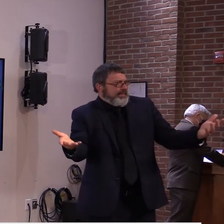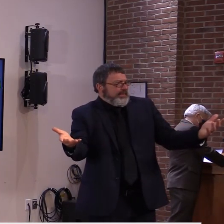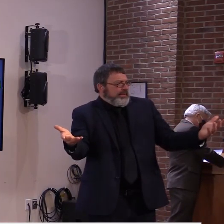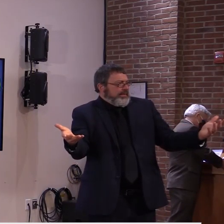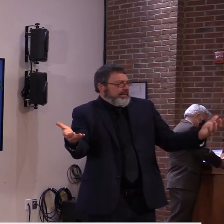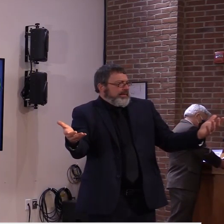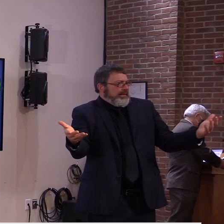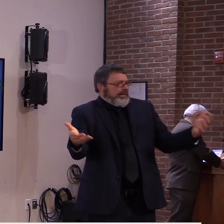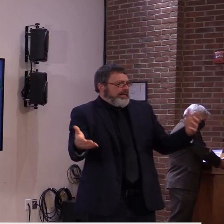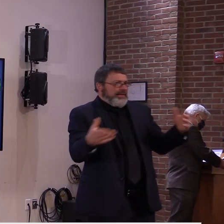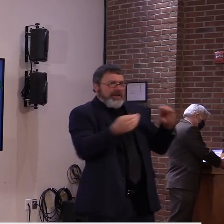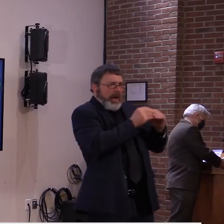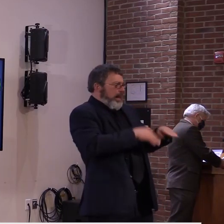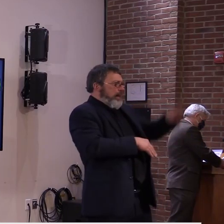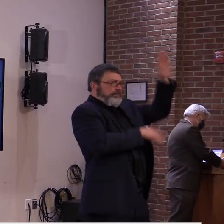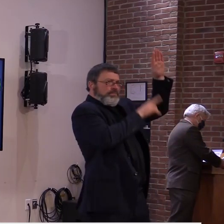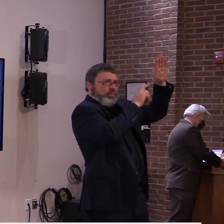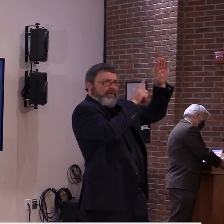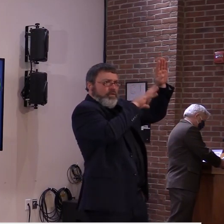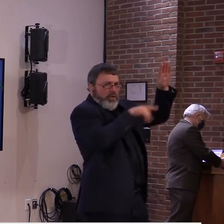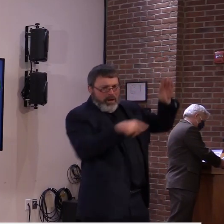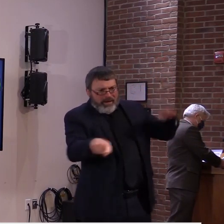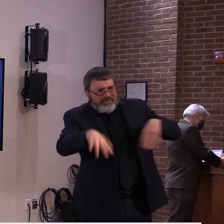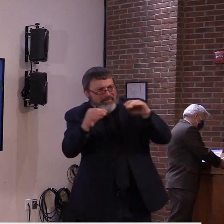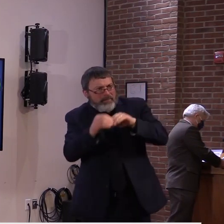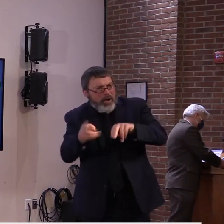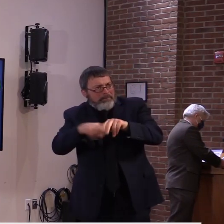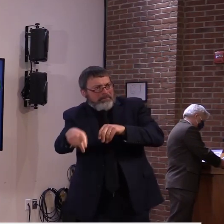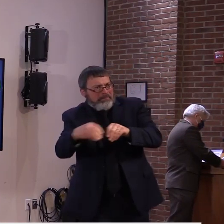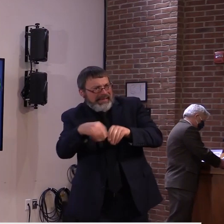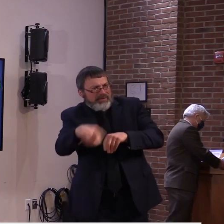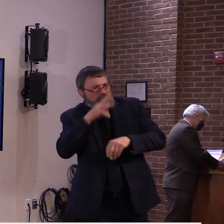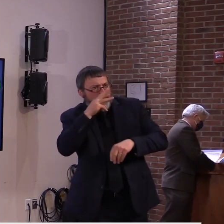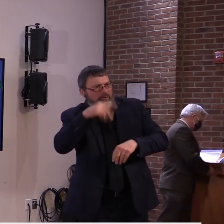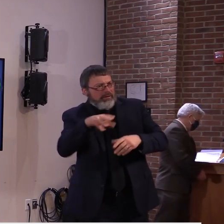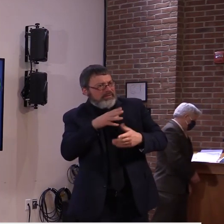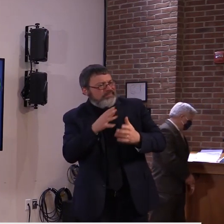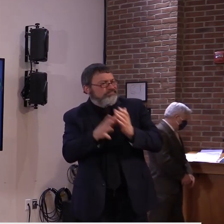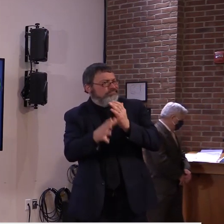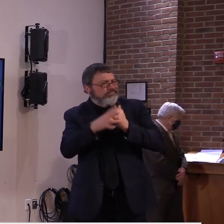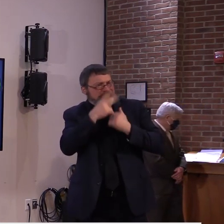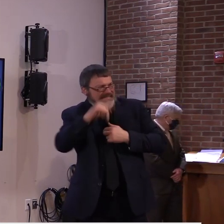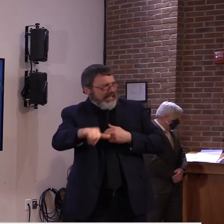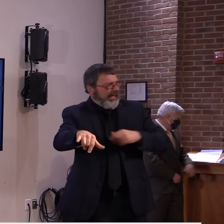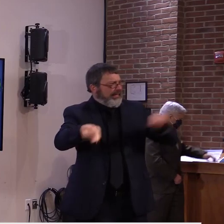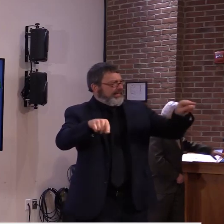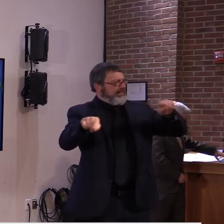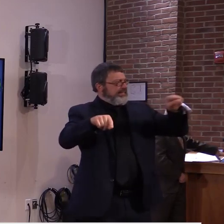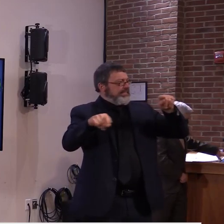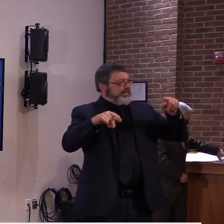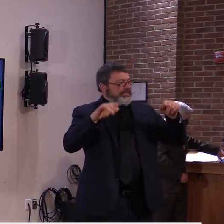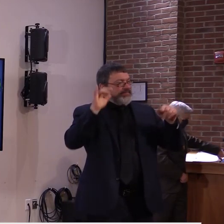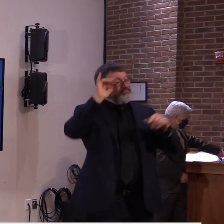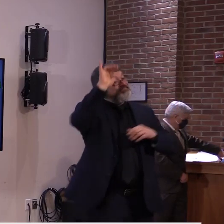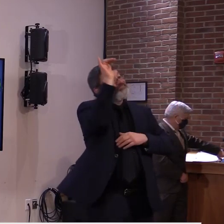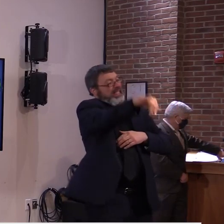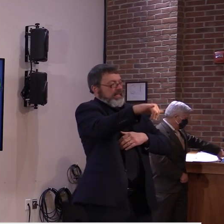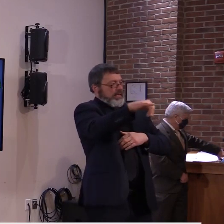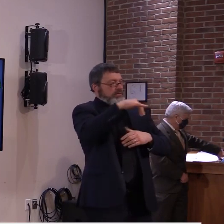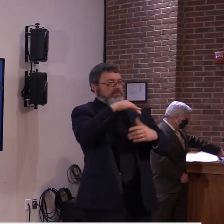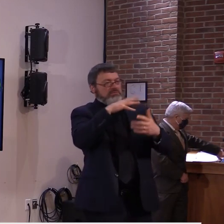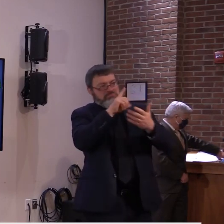of the municipal sewage treatment plants in Burlington that we're seeing you know, more activity, so